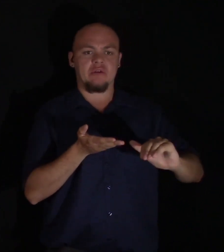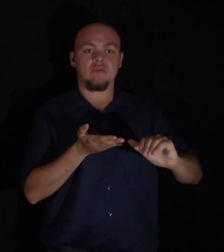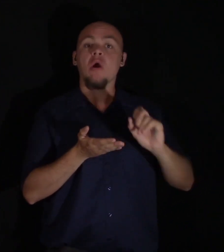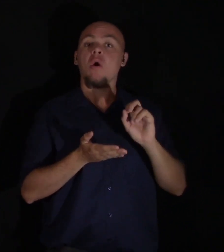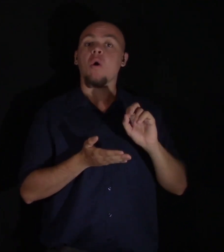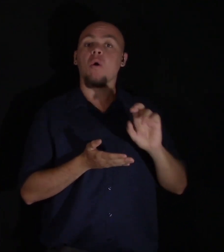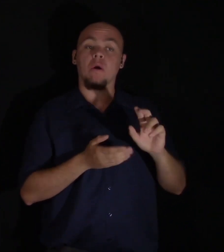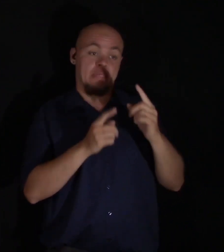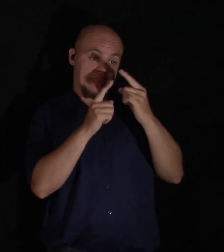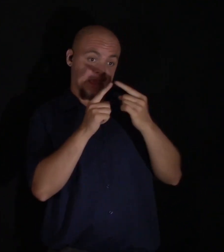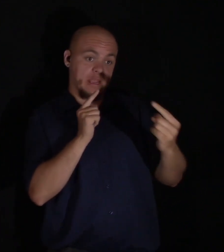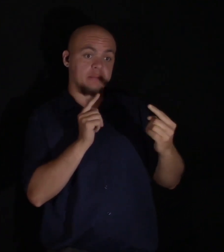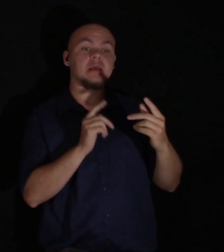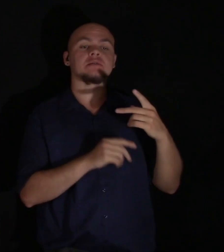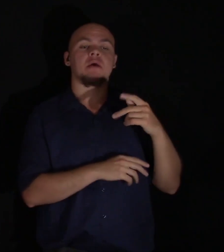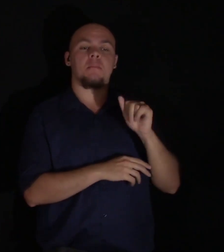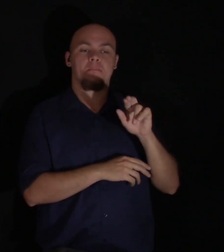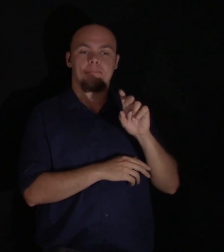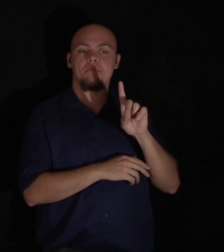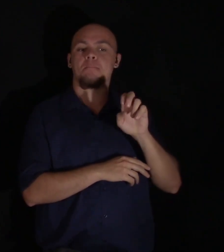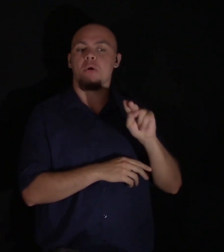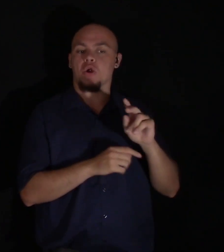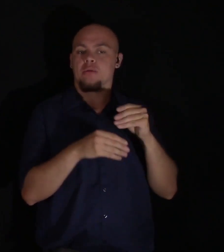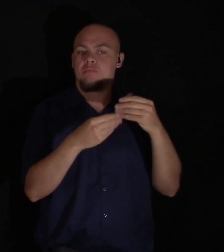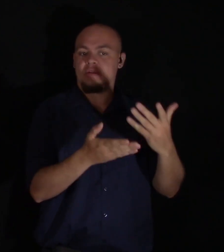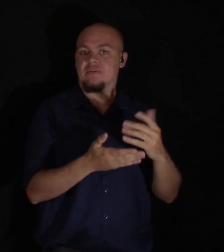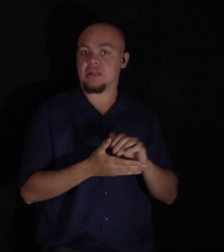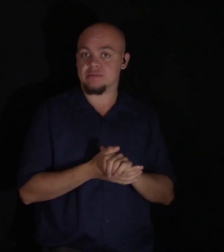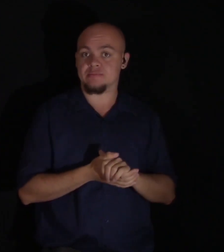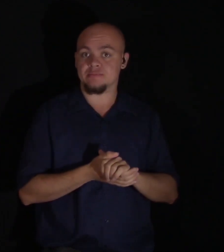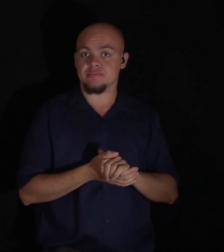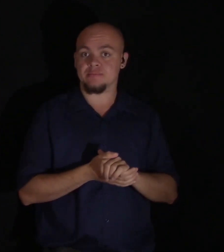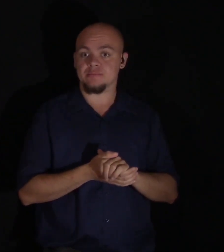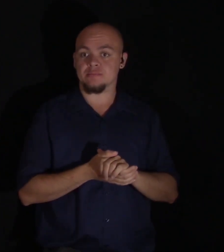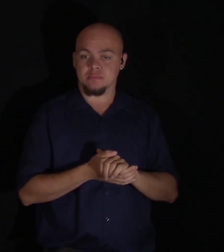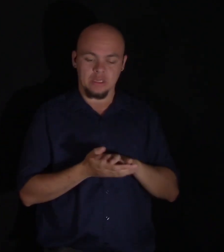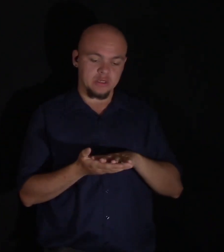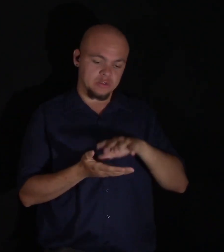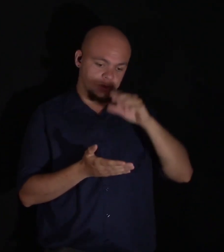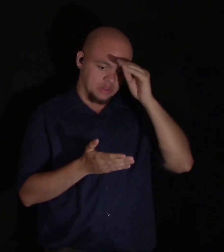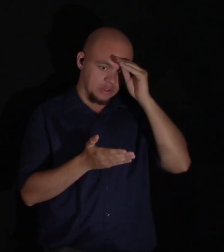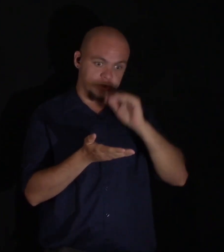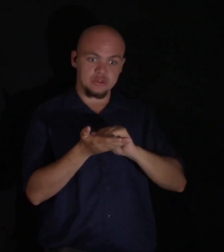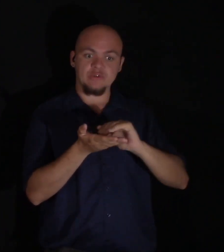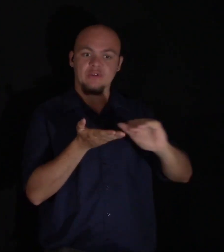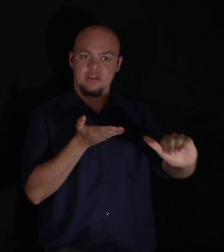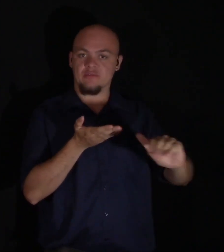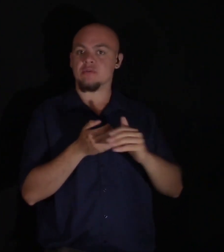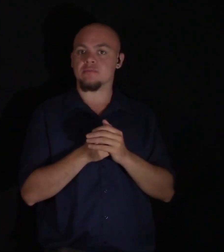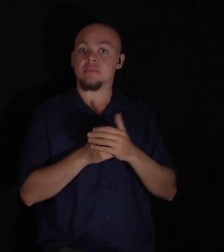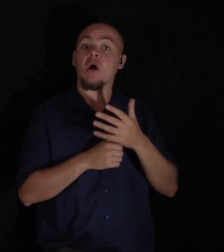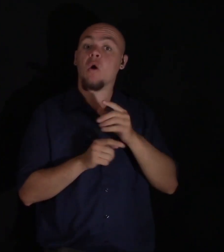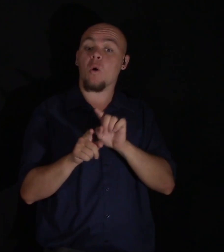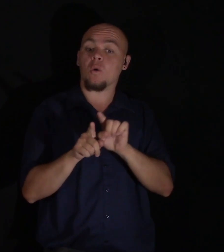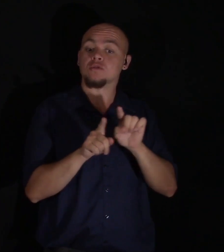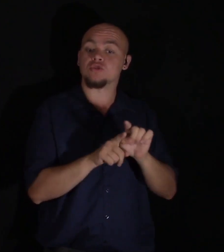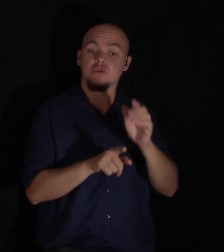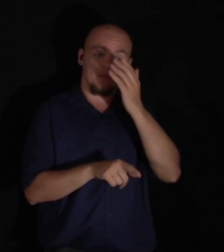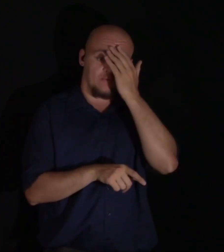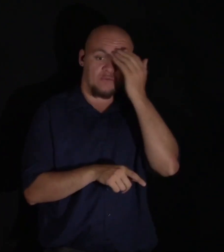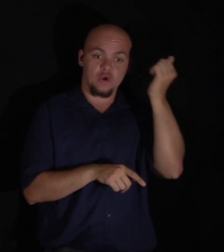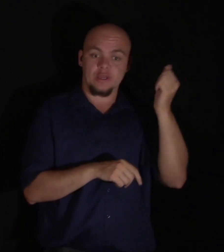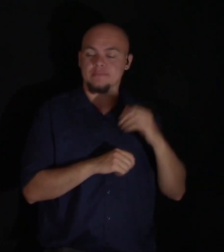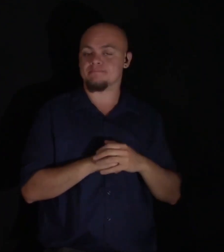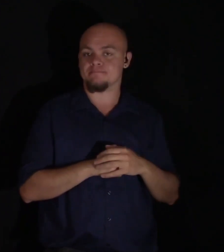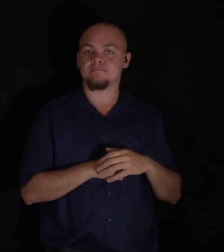enemies. To grant forgiveness, had to learn to forgive and forget.